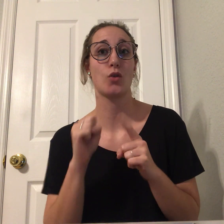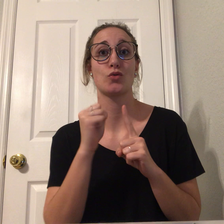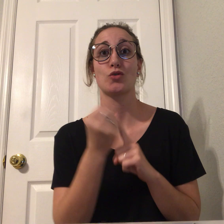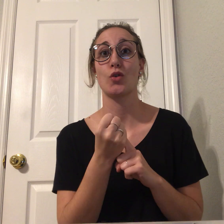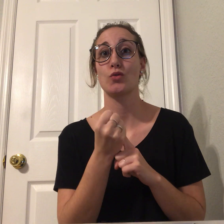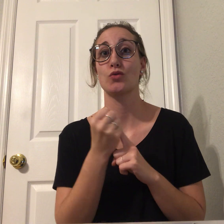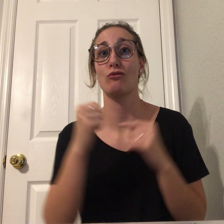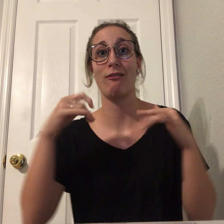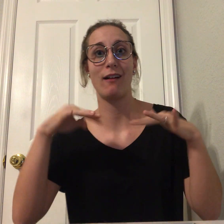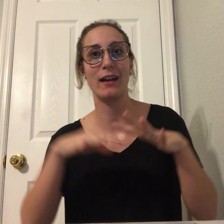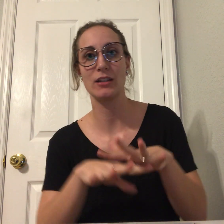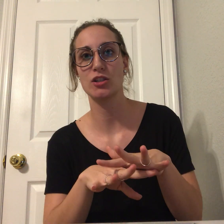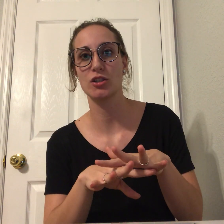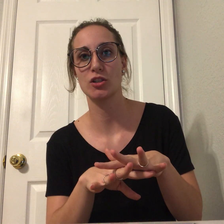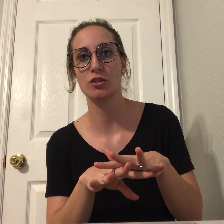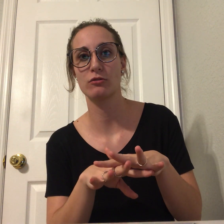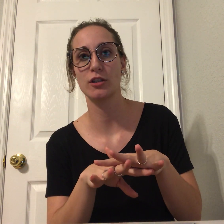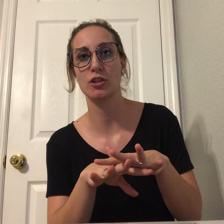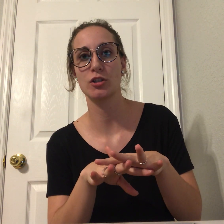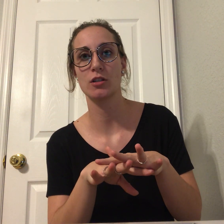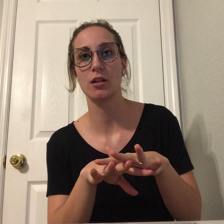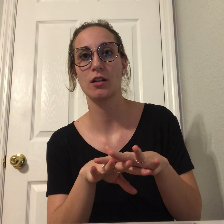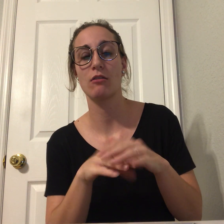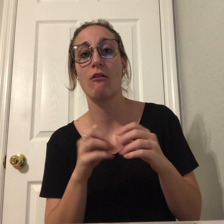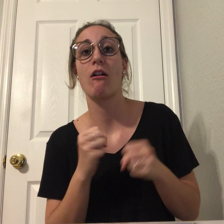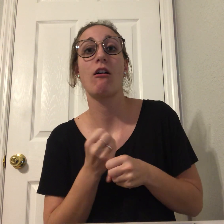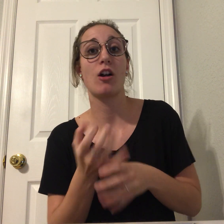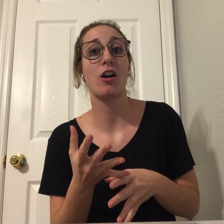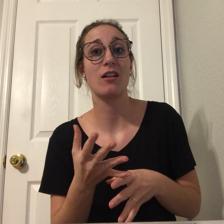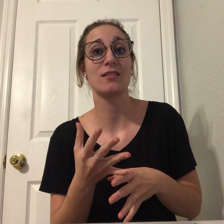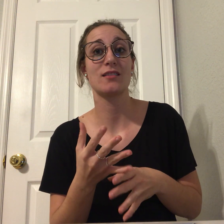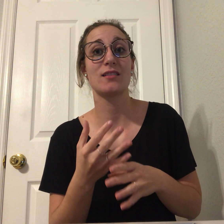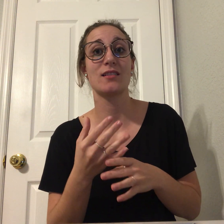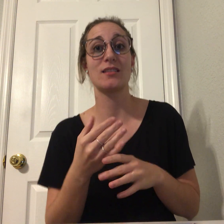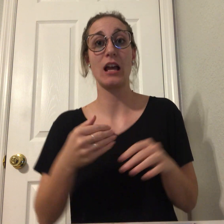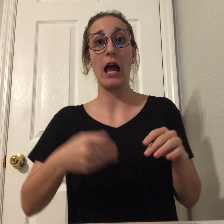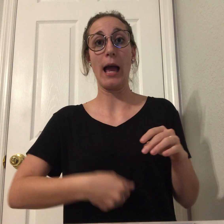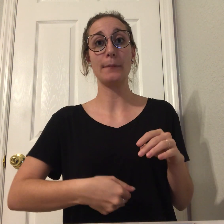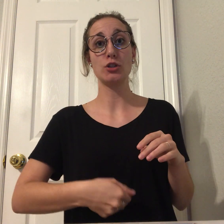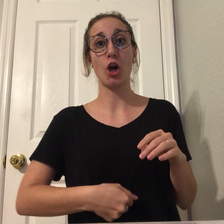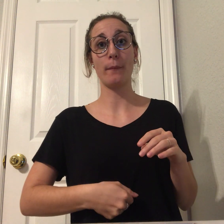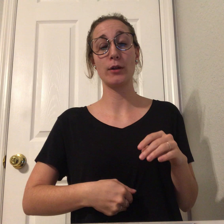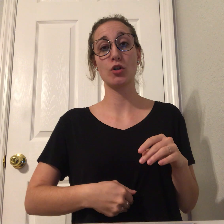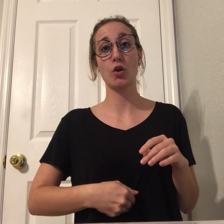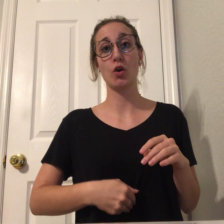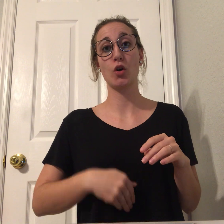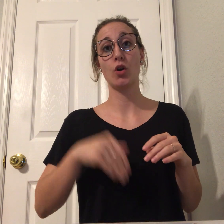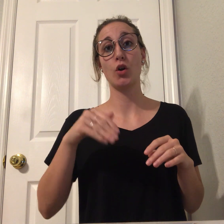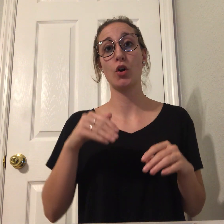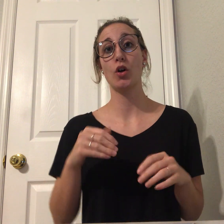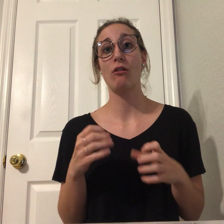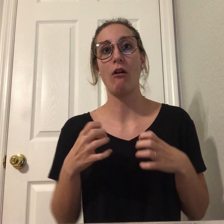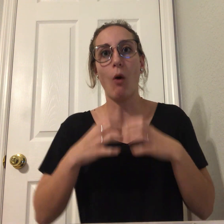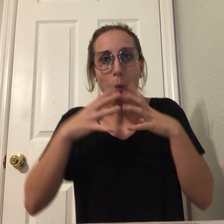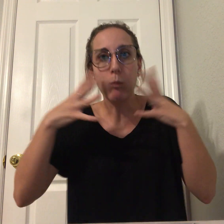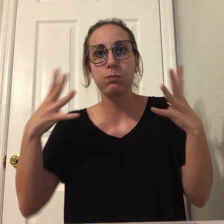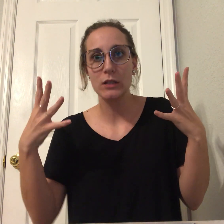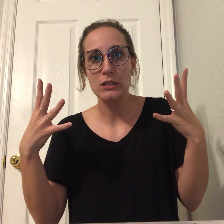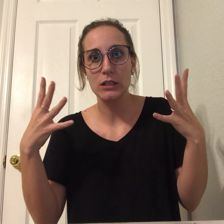against abdominal obesity. Got to do much more on this, obviously, on Fitness